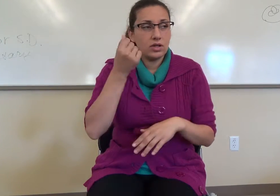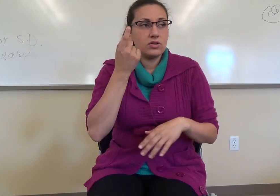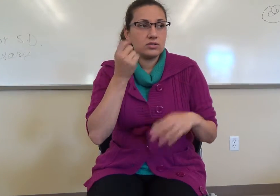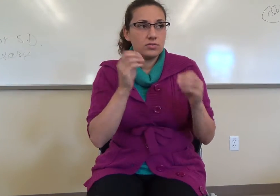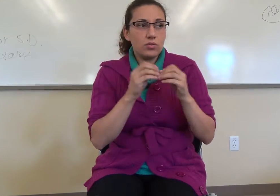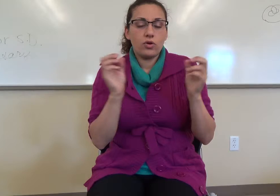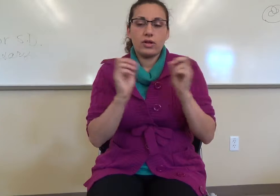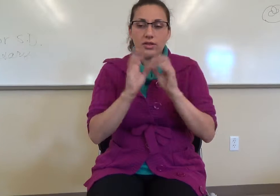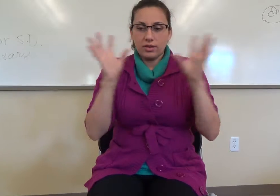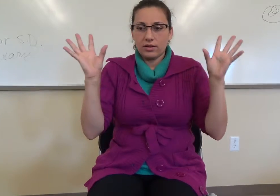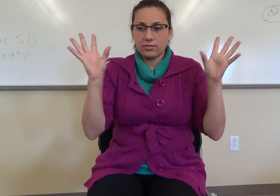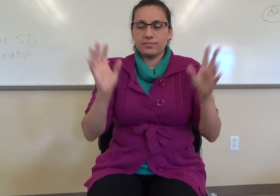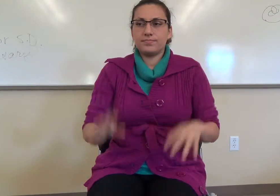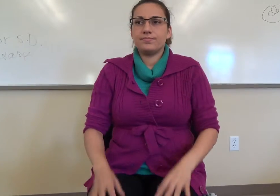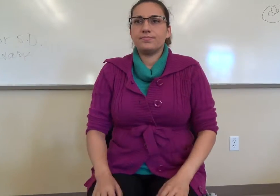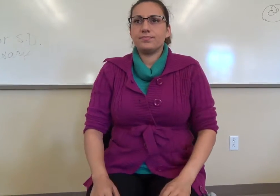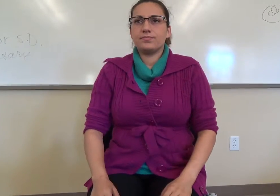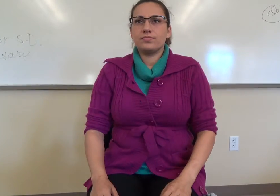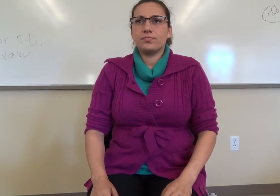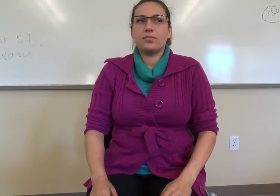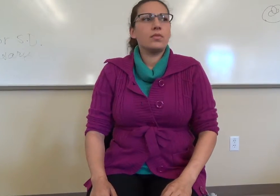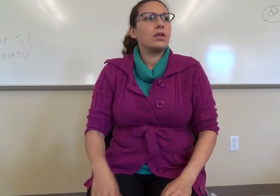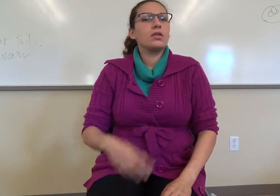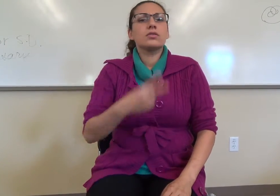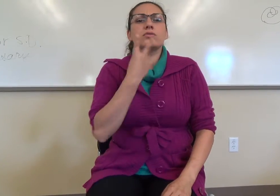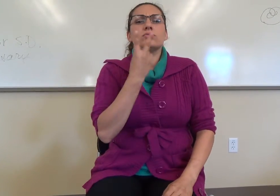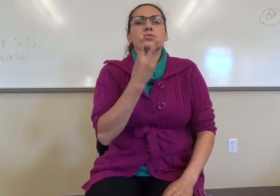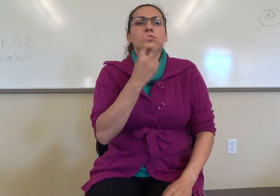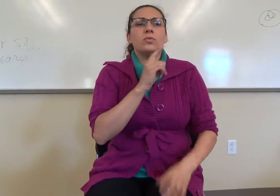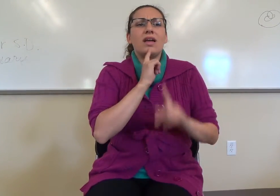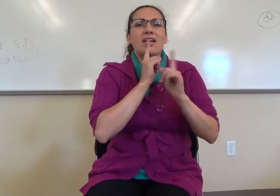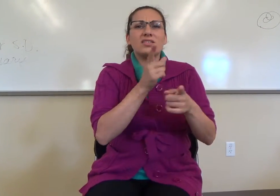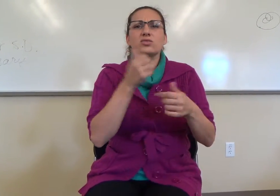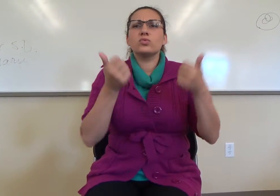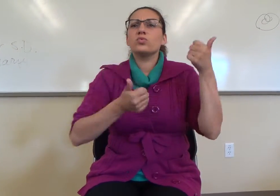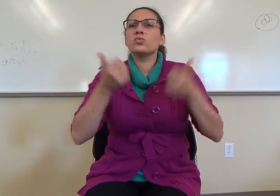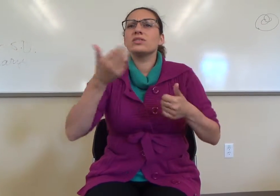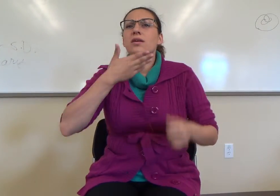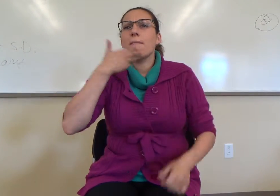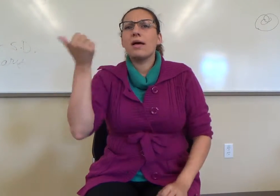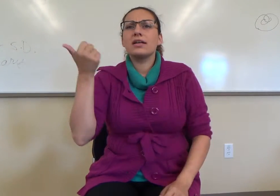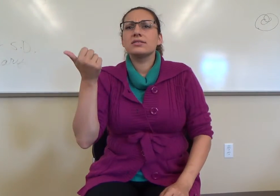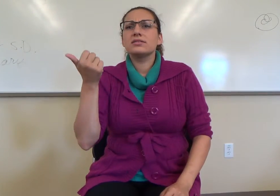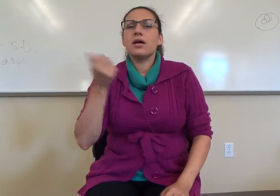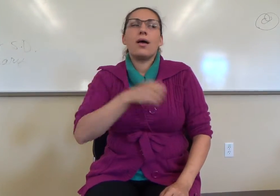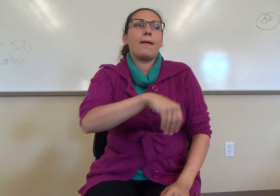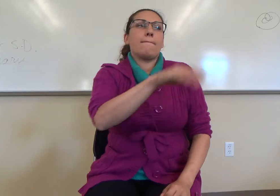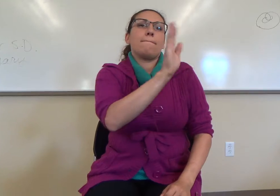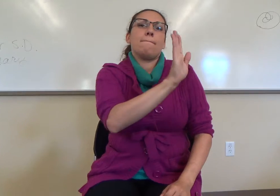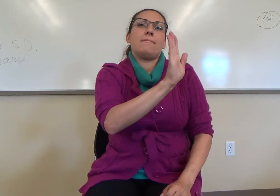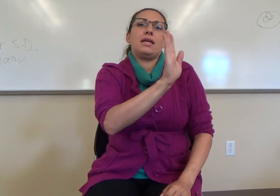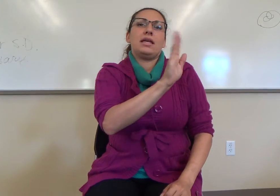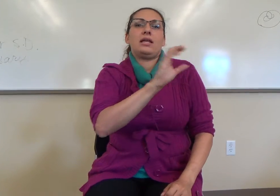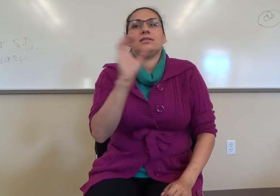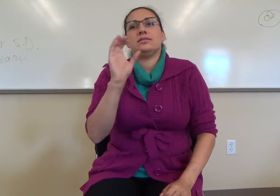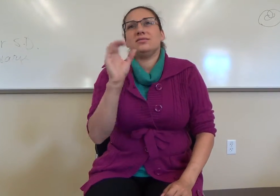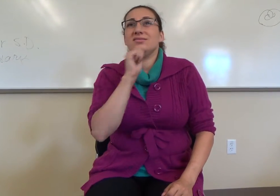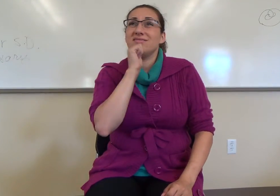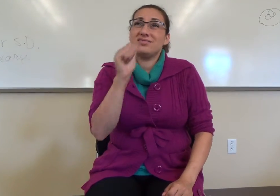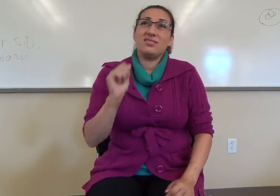two best answers? B and C. Yeah, I think they're not great. They don't, the